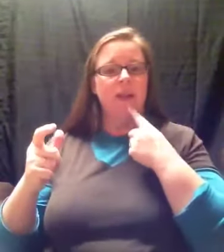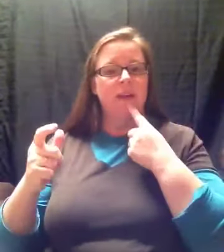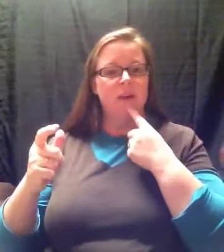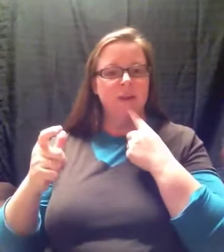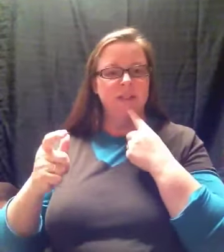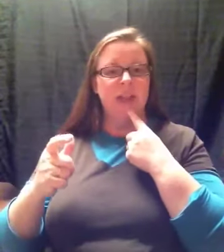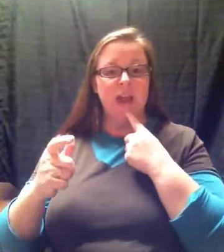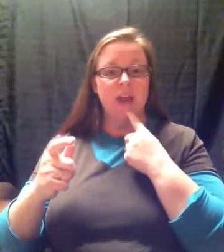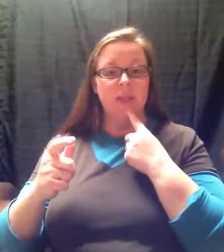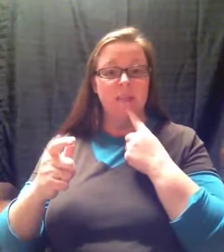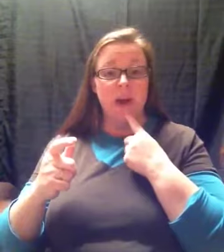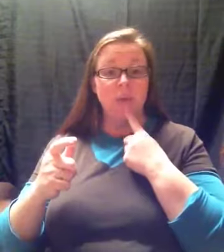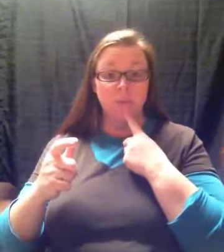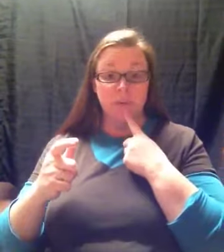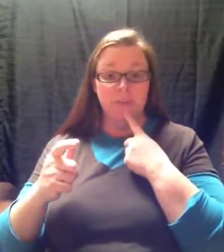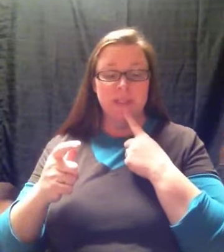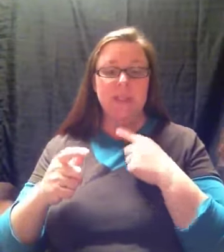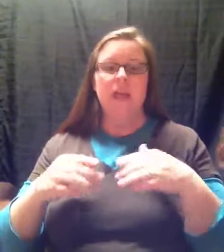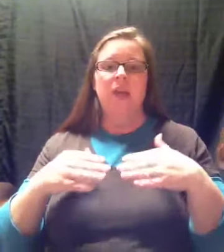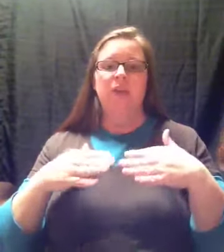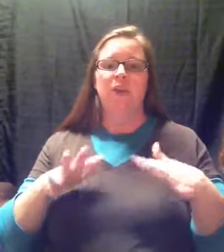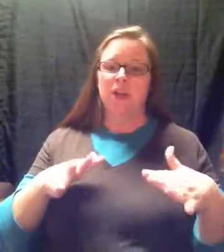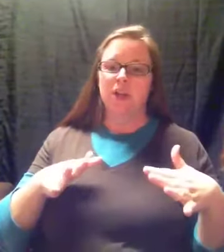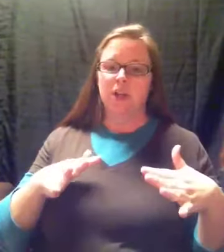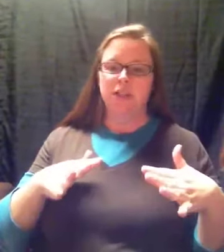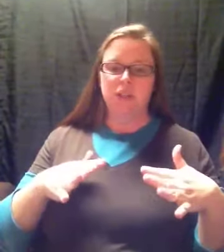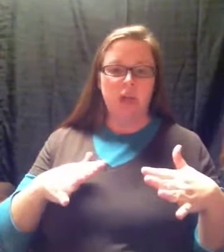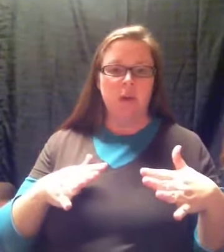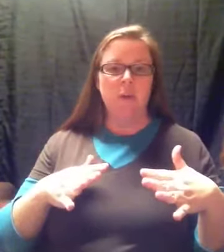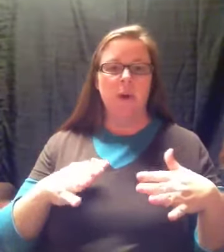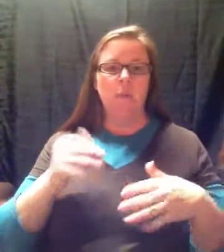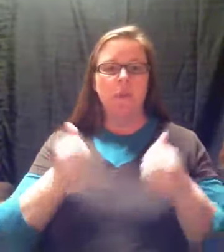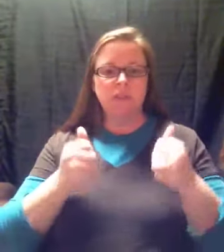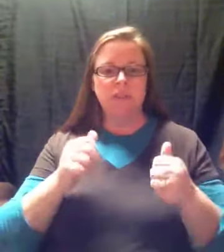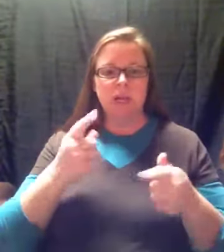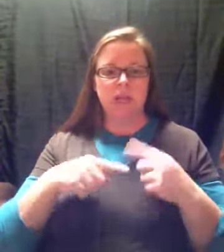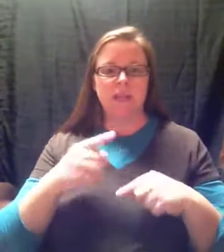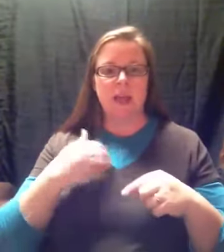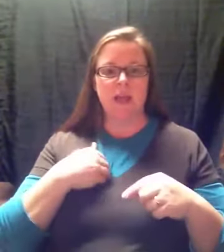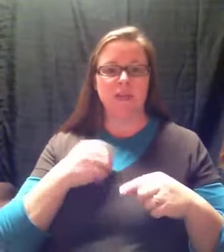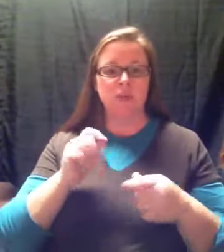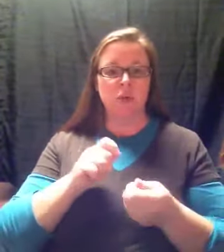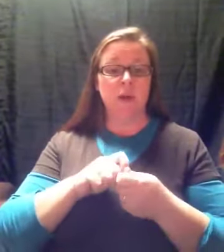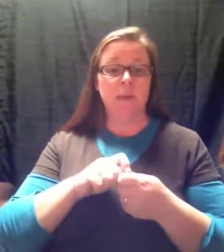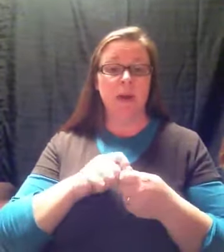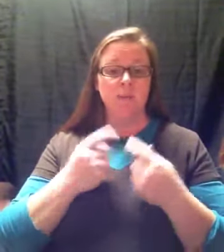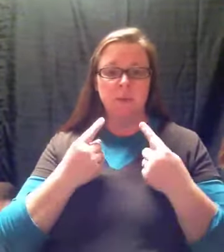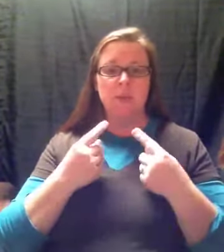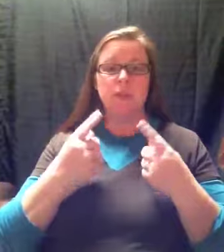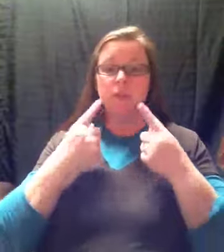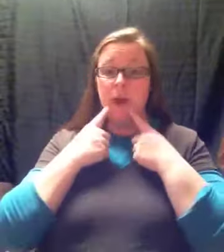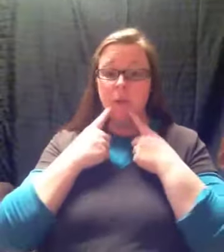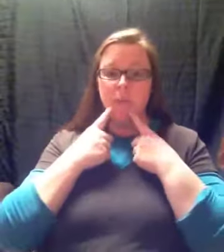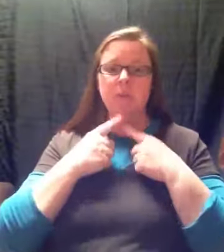And notice on the mouth movements, you're going to learn as you go which signs has a certain mouth movement. Those mouth movements,